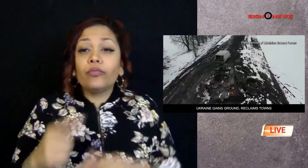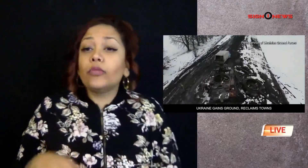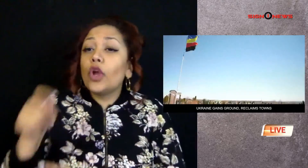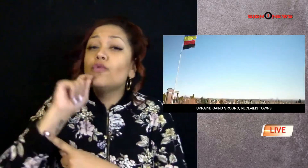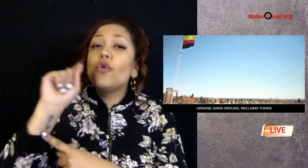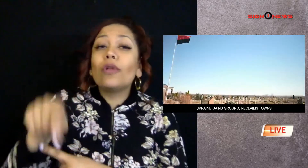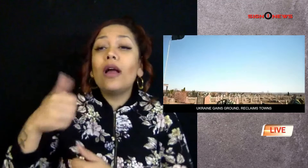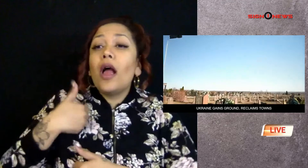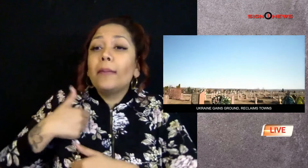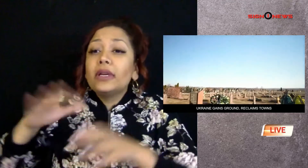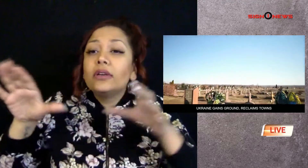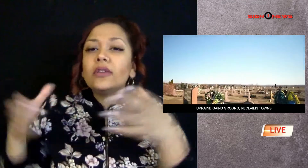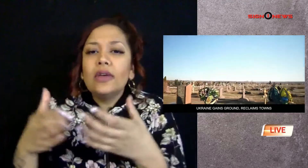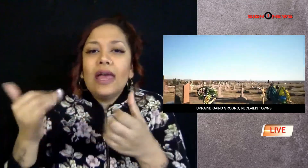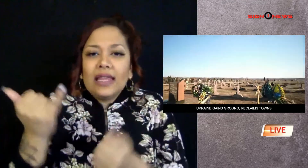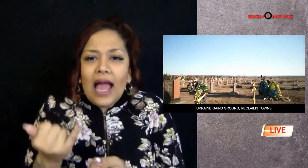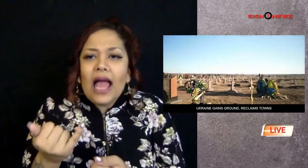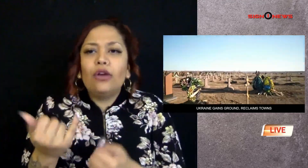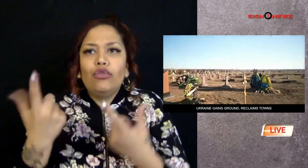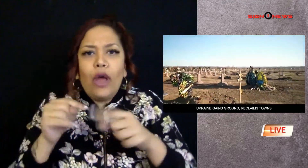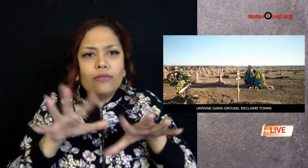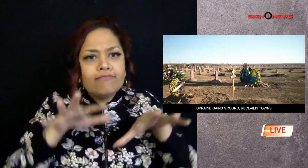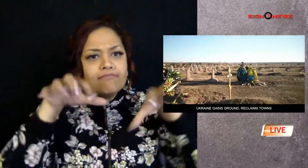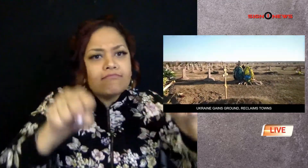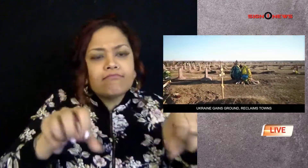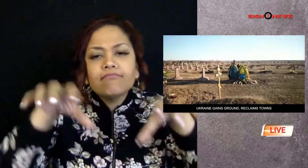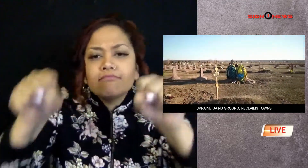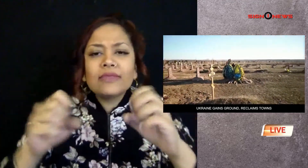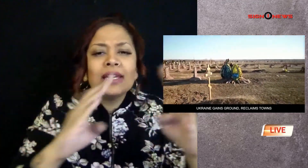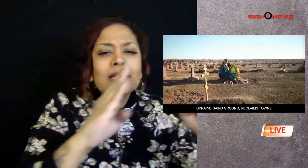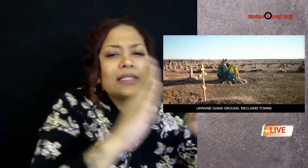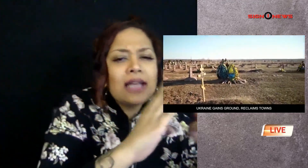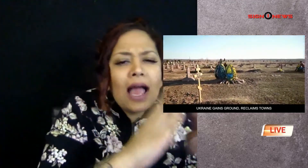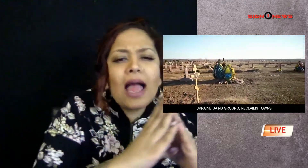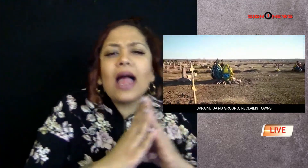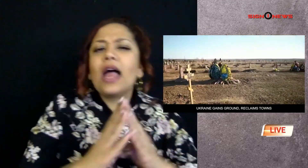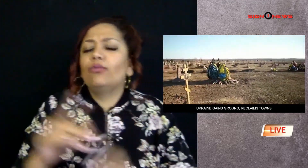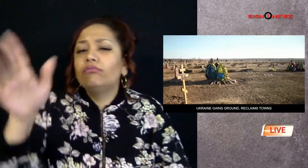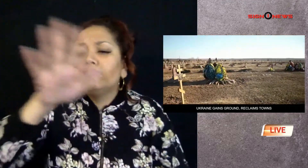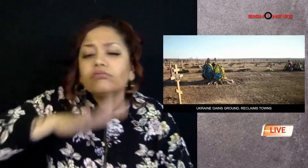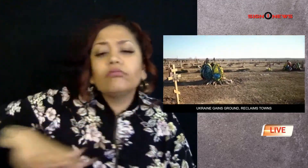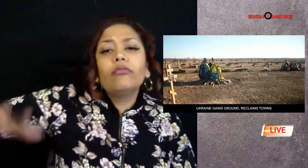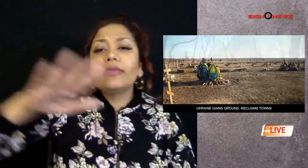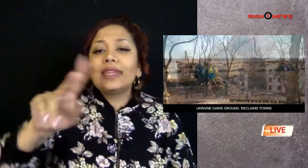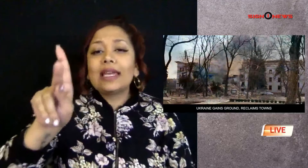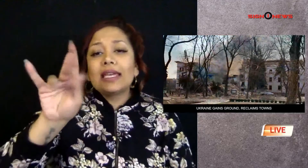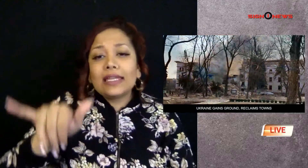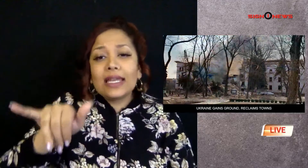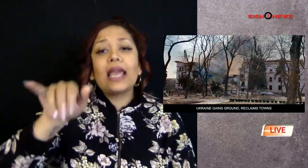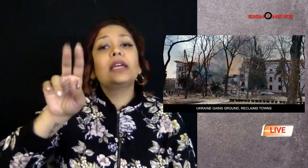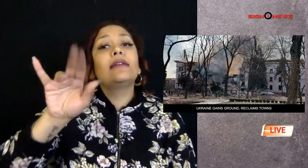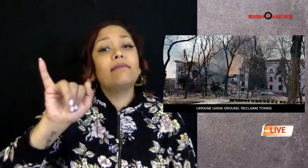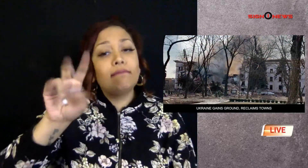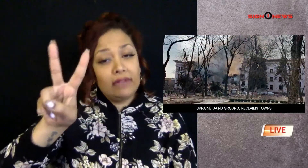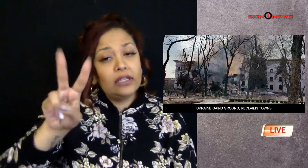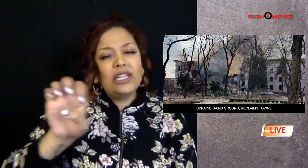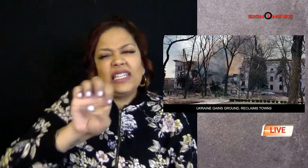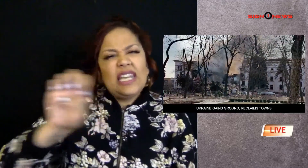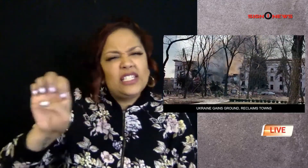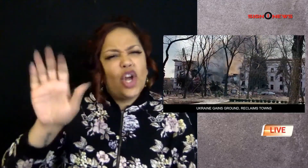And according to the UK Defense Ministry, Ukrainian forces have retaken